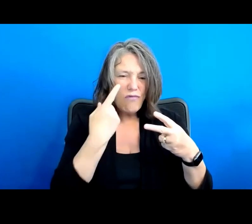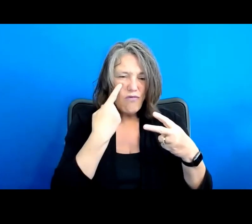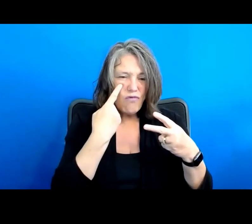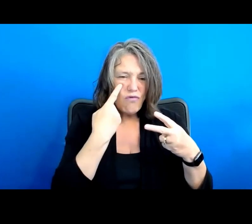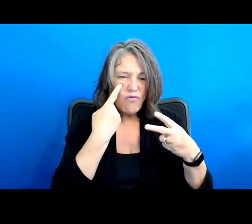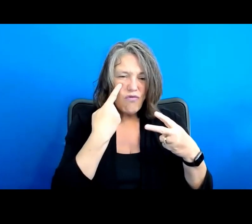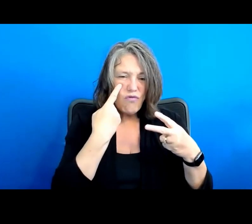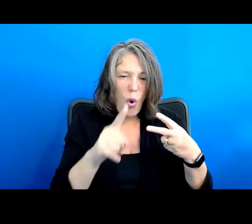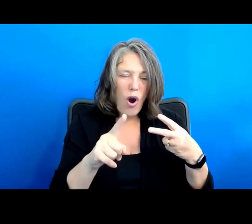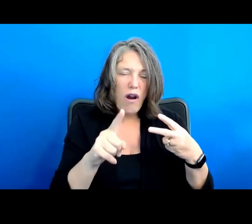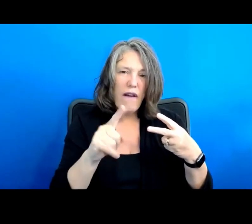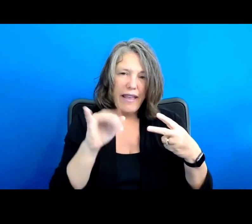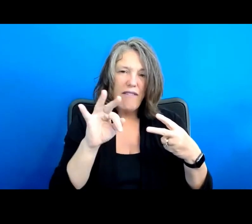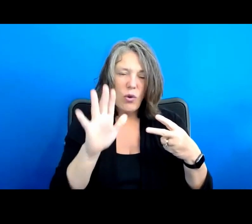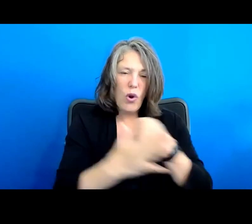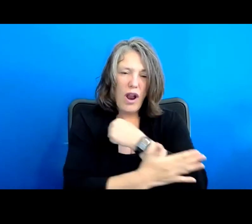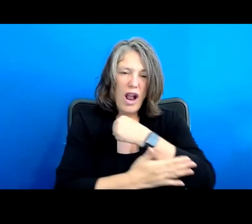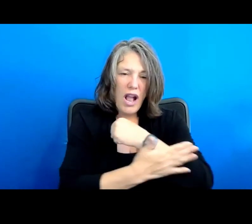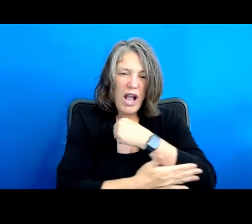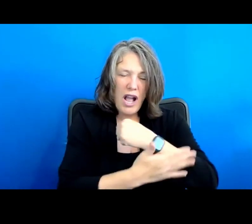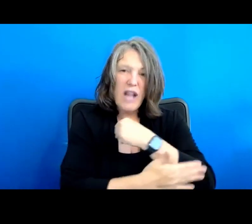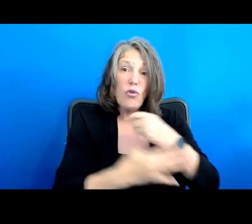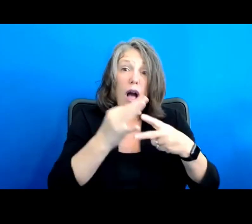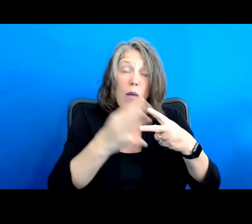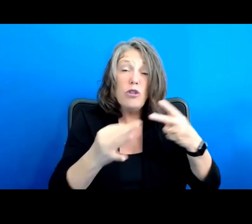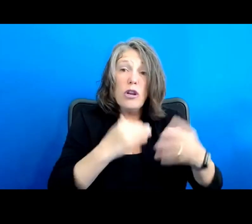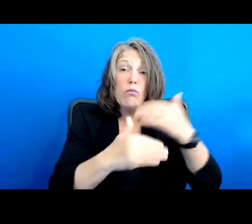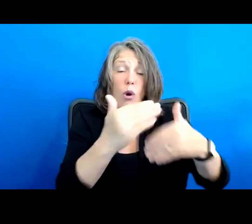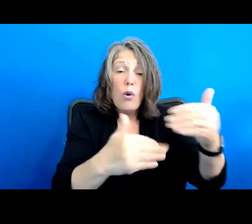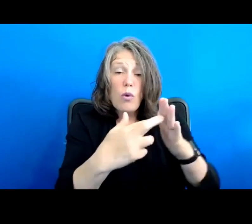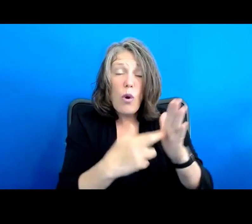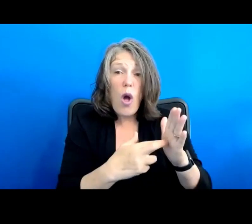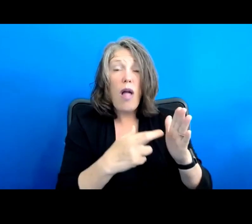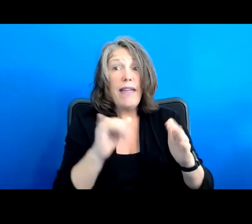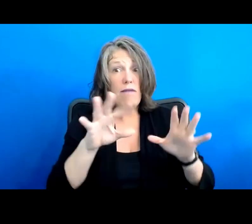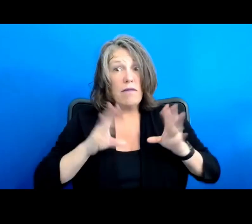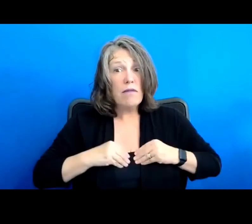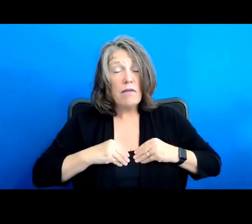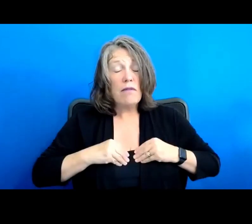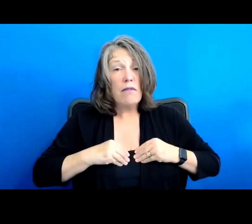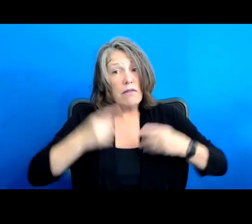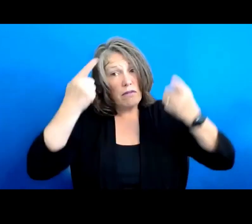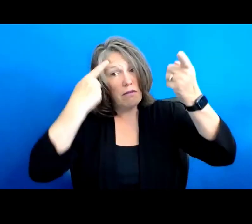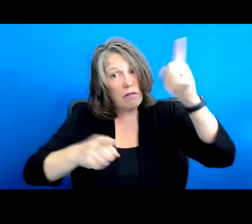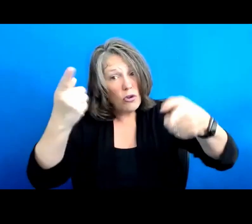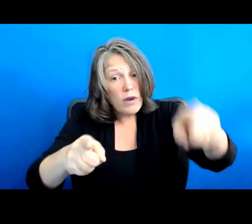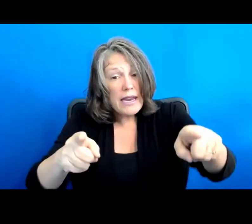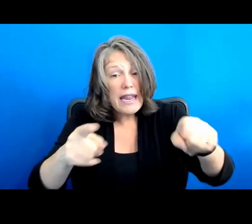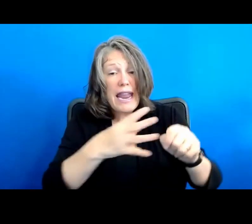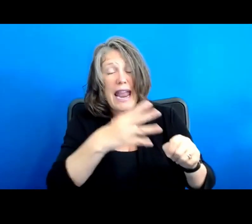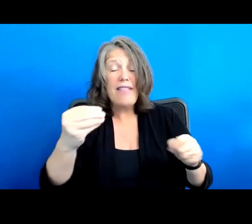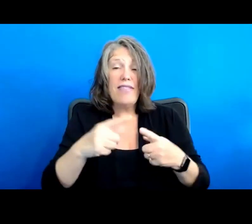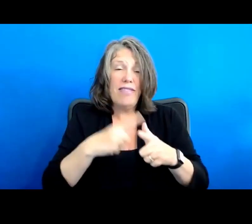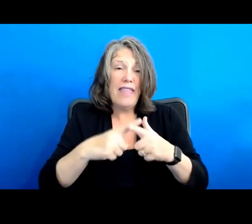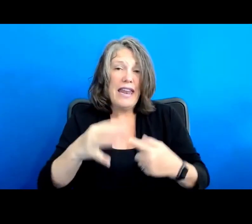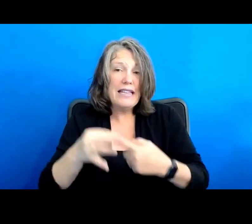has ratified the optional protocol as well as the treaty, then exceptionally you can